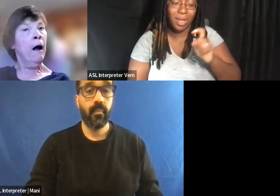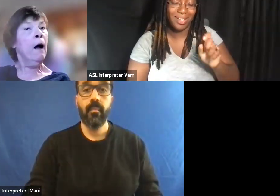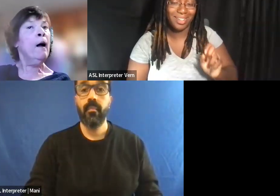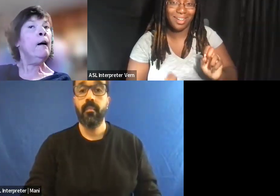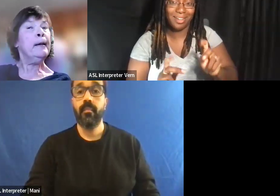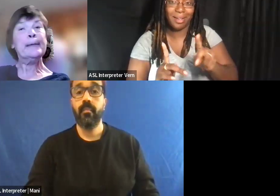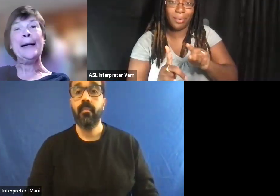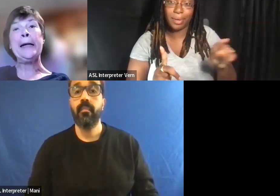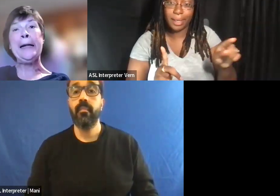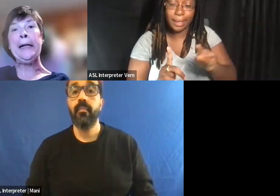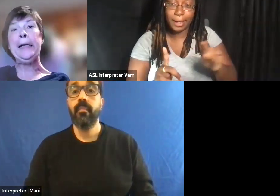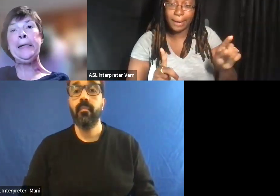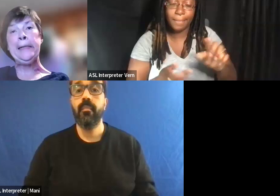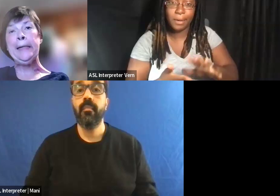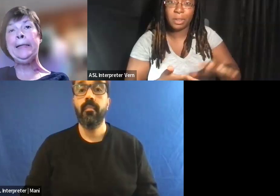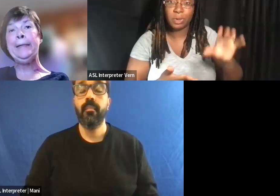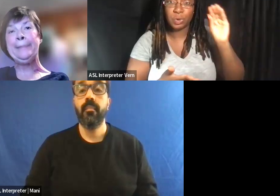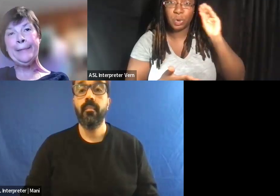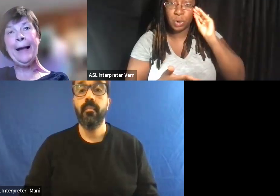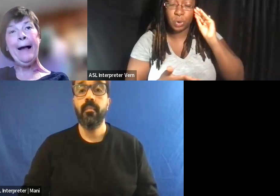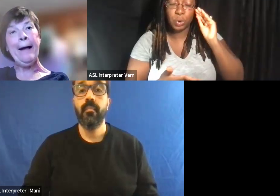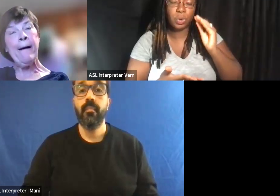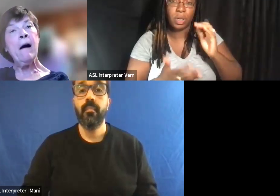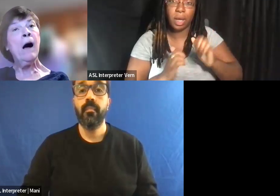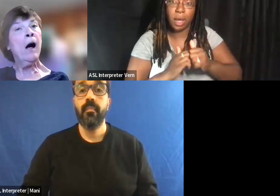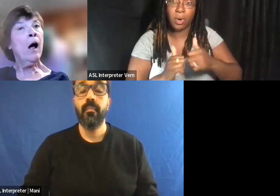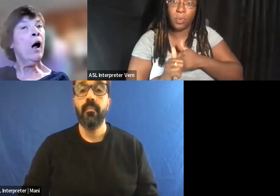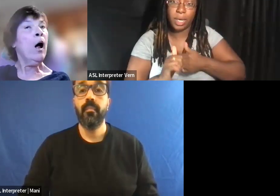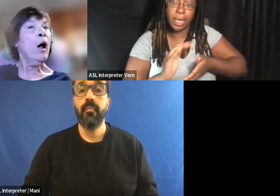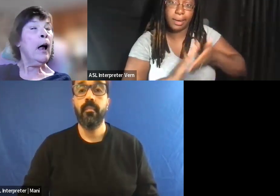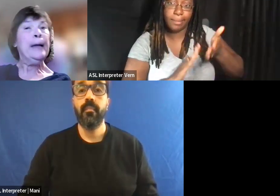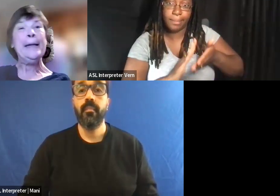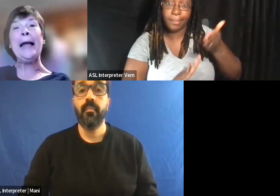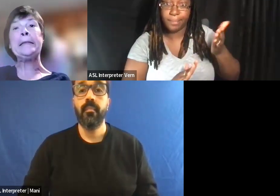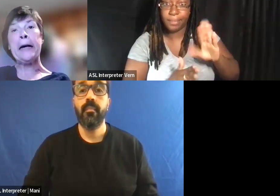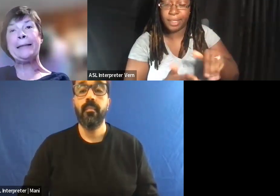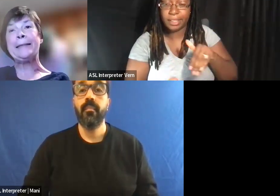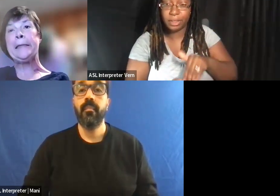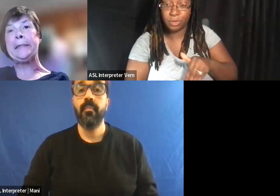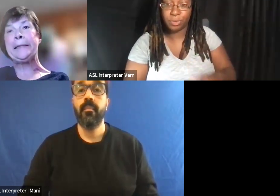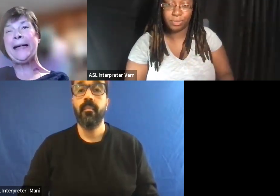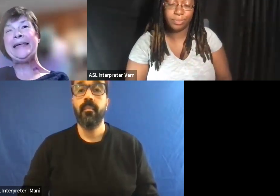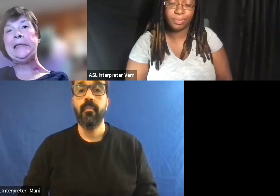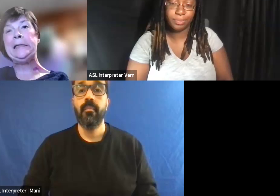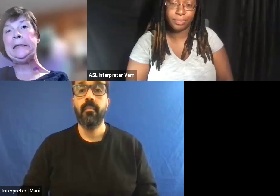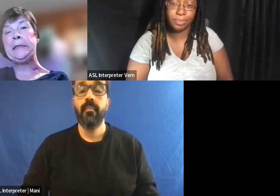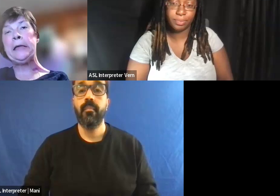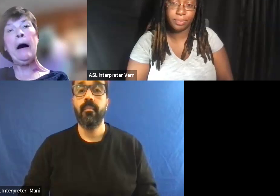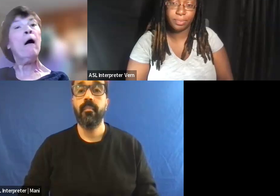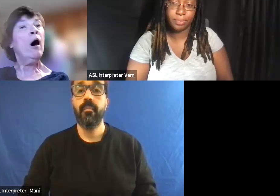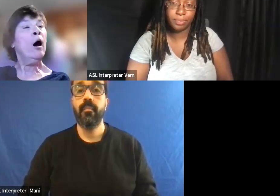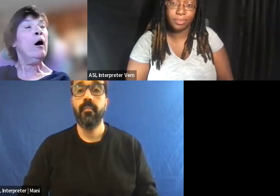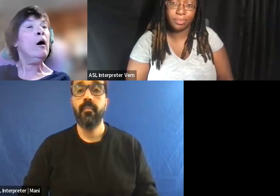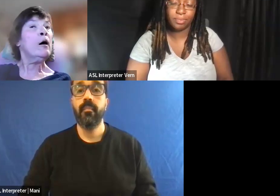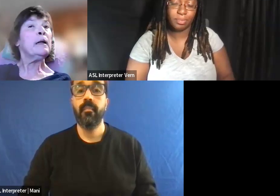center the way he sees fit. And that's always a challenge.